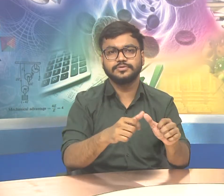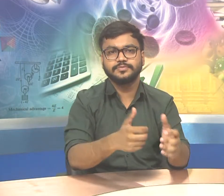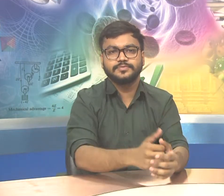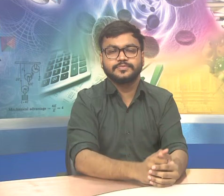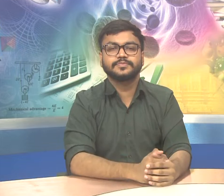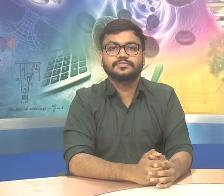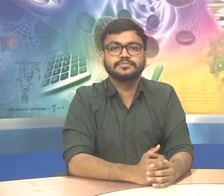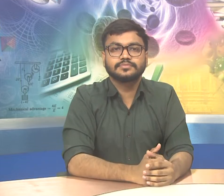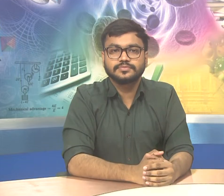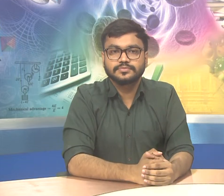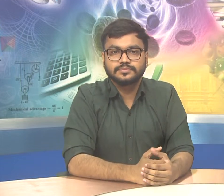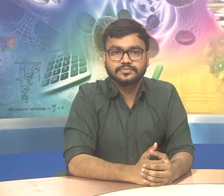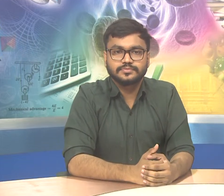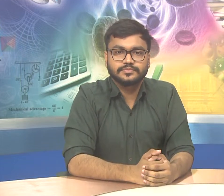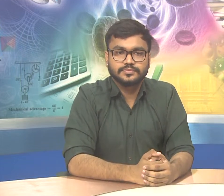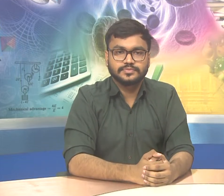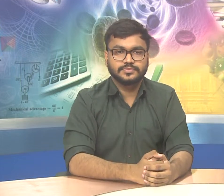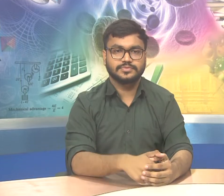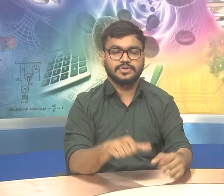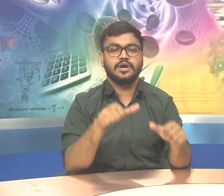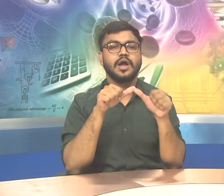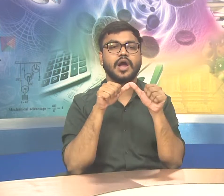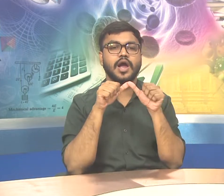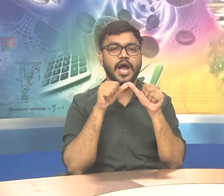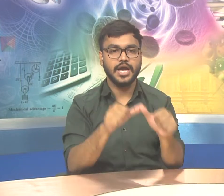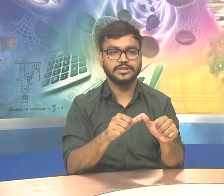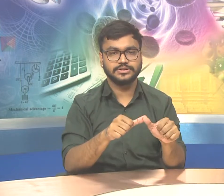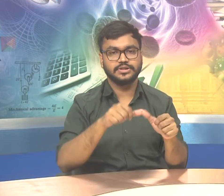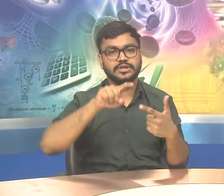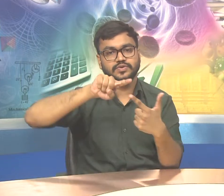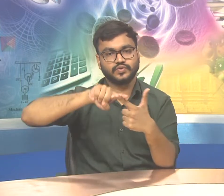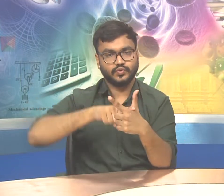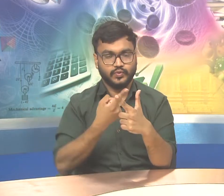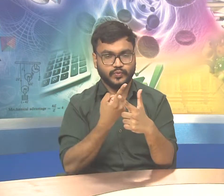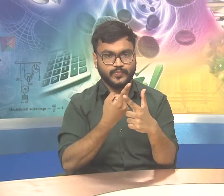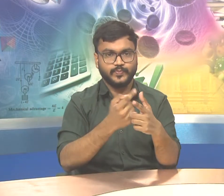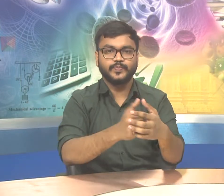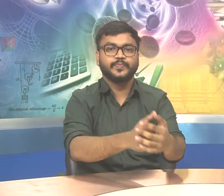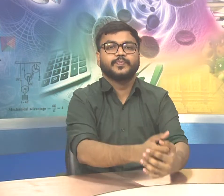is called joule, or we can write it as J.